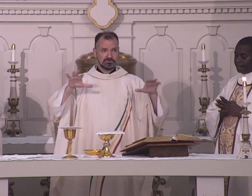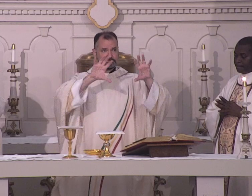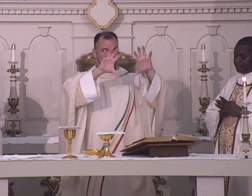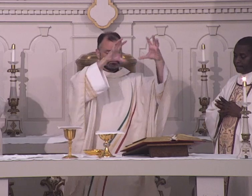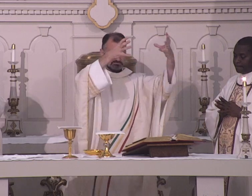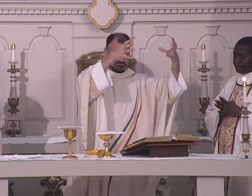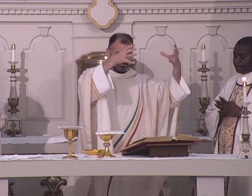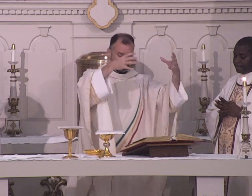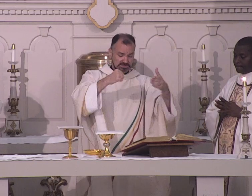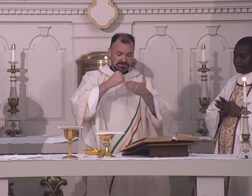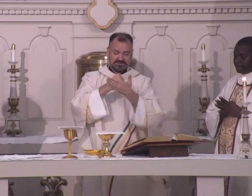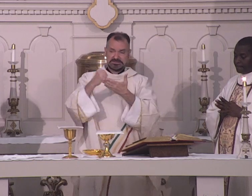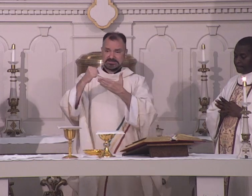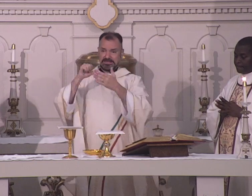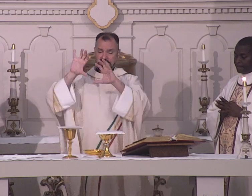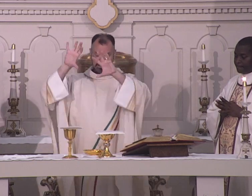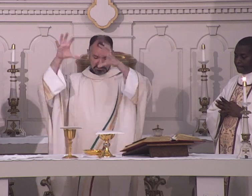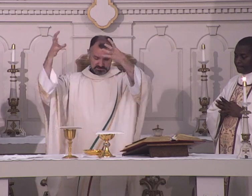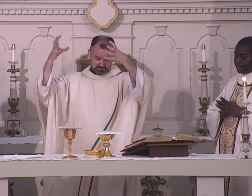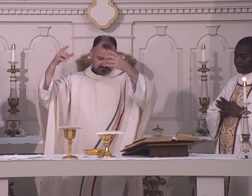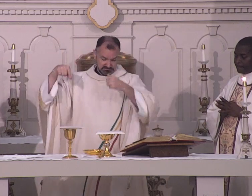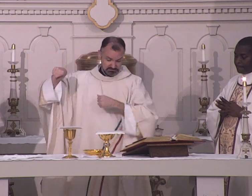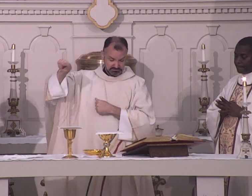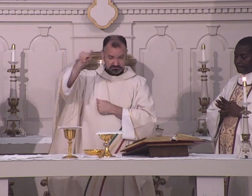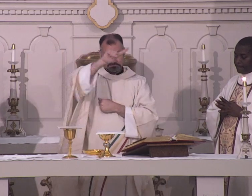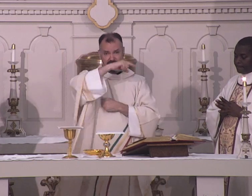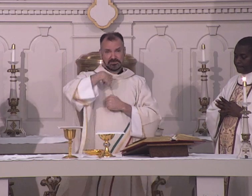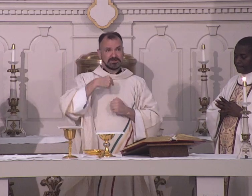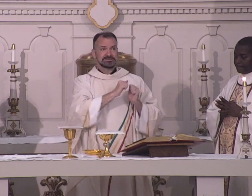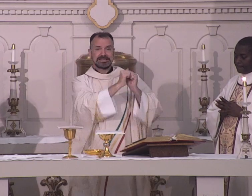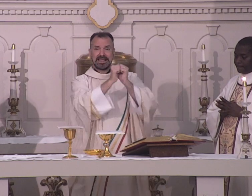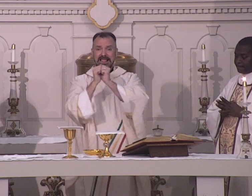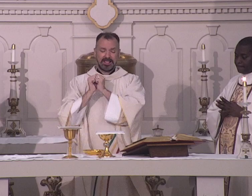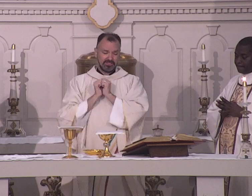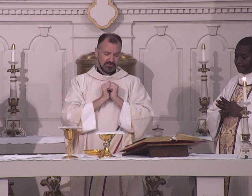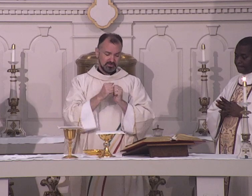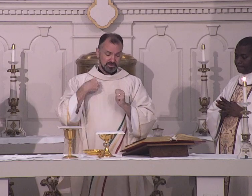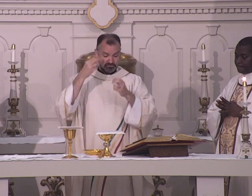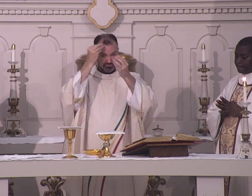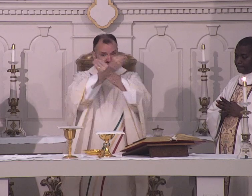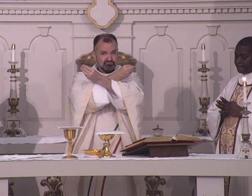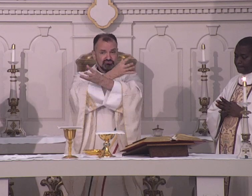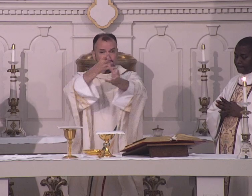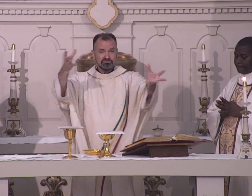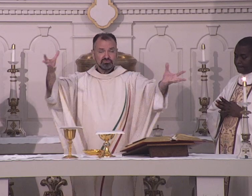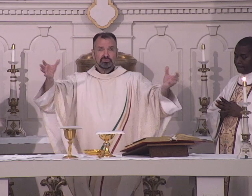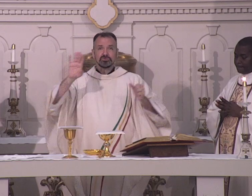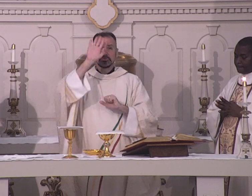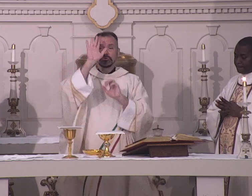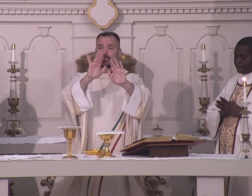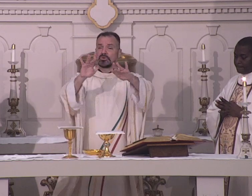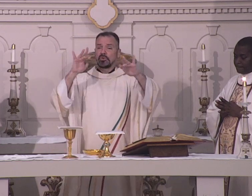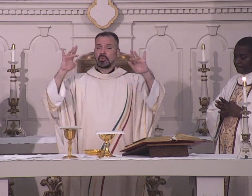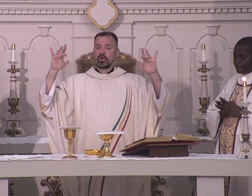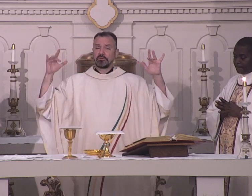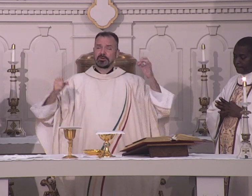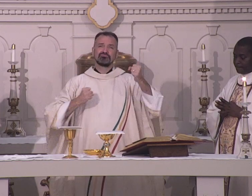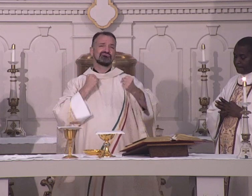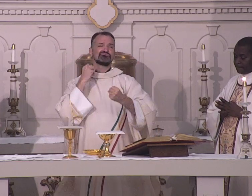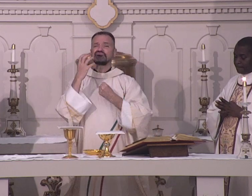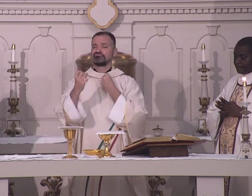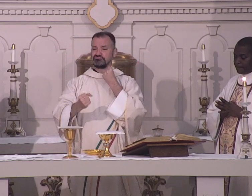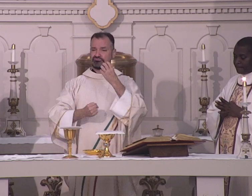And so, with the angels and all the saints, we declare your glory as with one